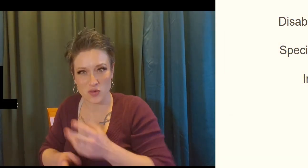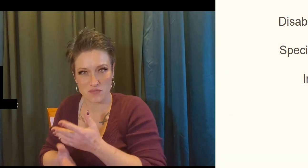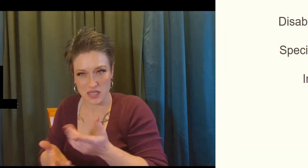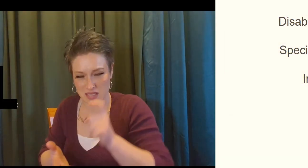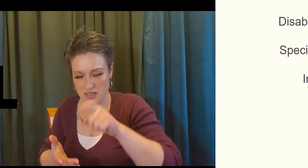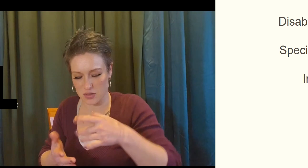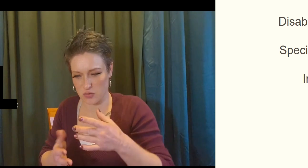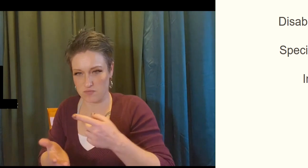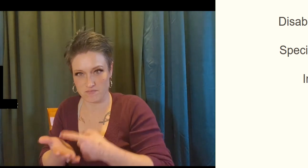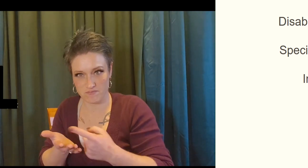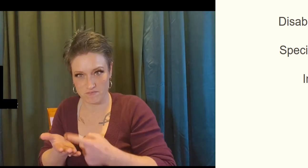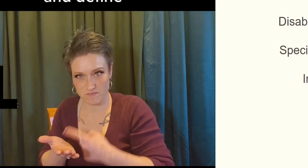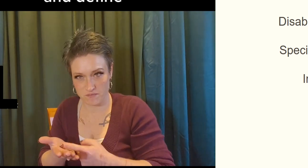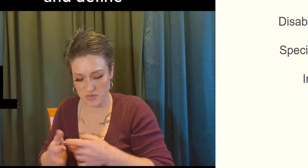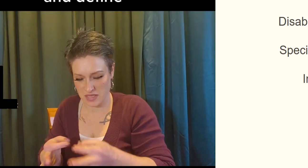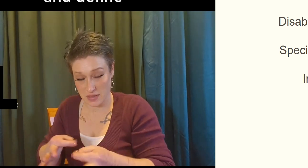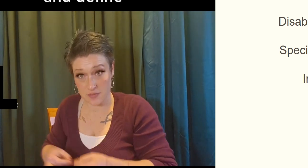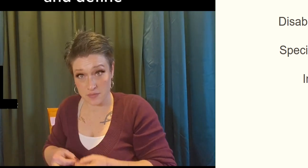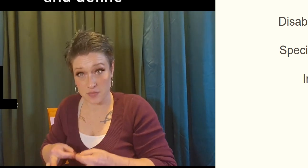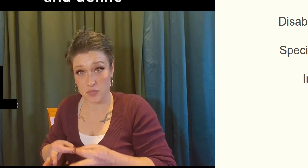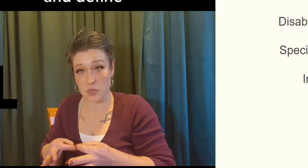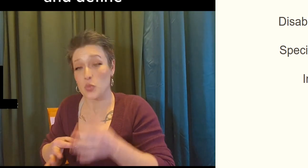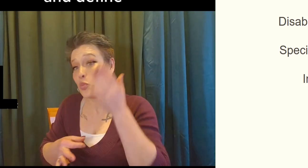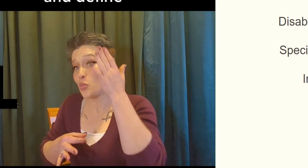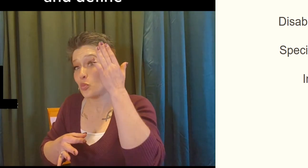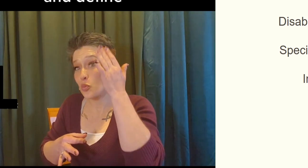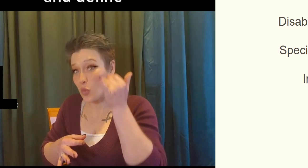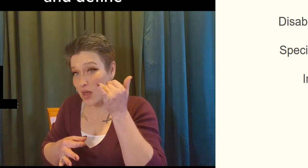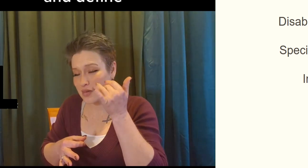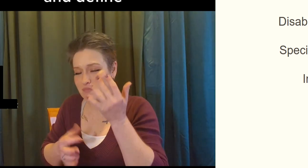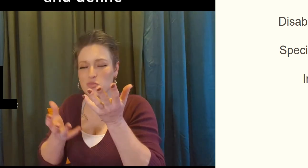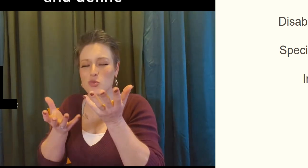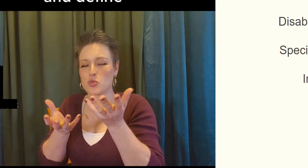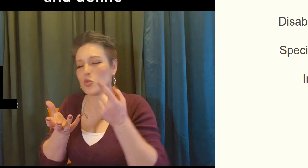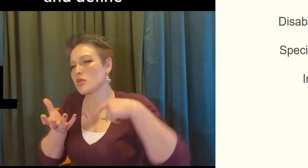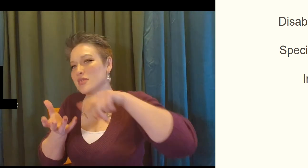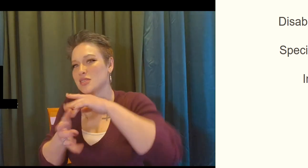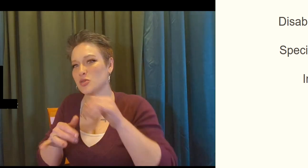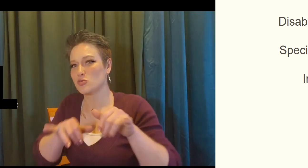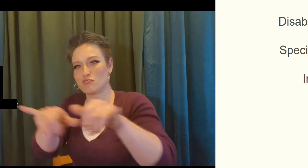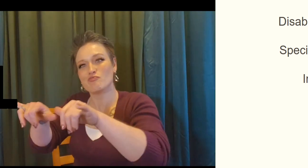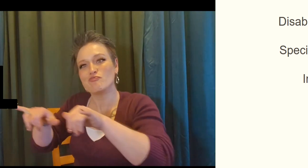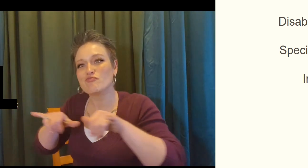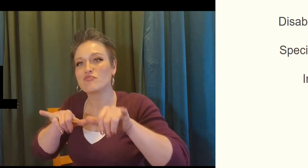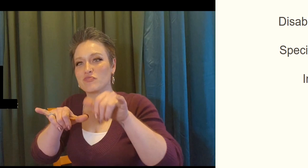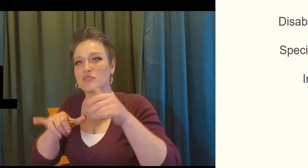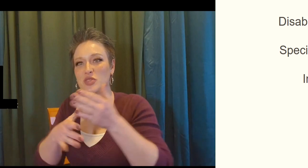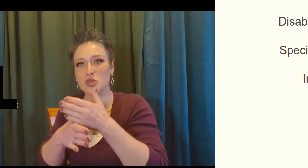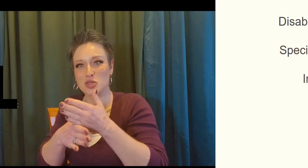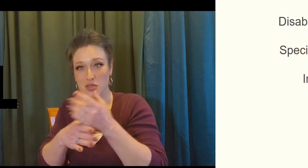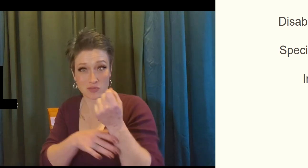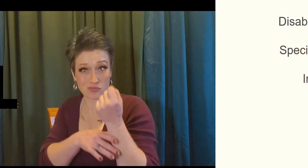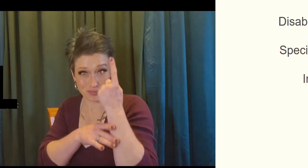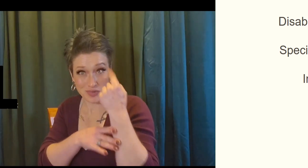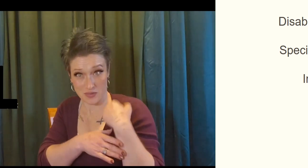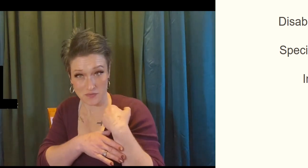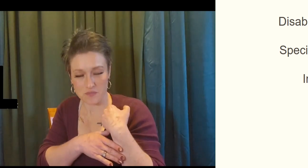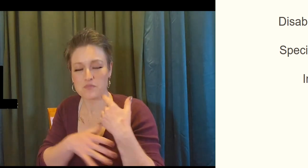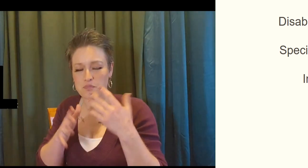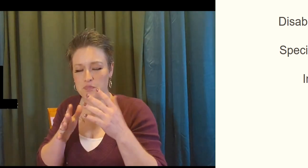Before we get started, there's a little bit of vocab that I really want to discuss and define, because I'd like us to have a shared schema.